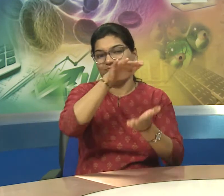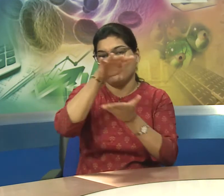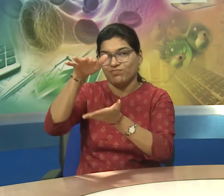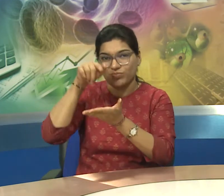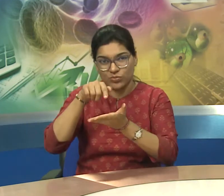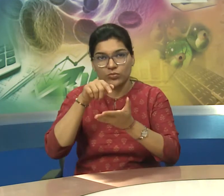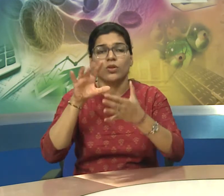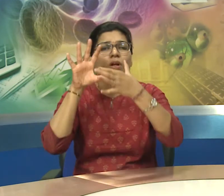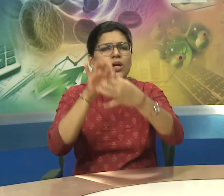Characteristics of